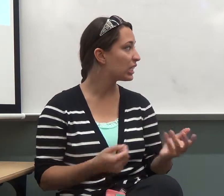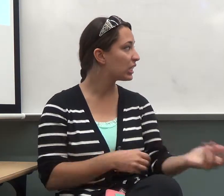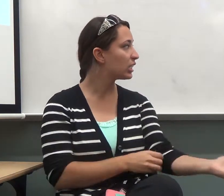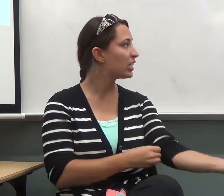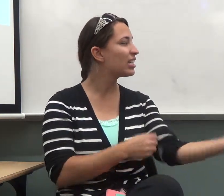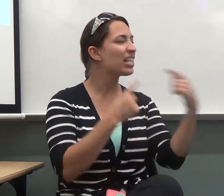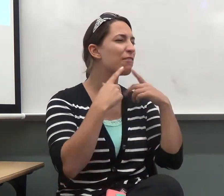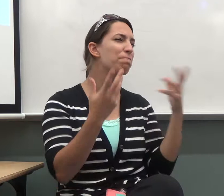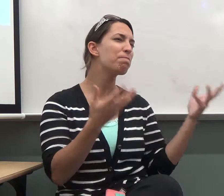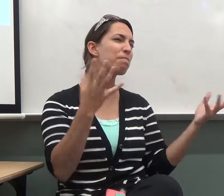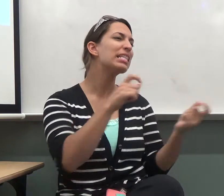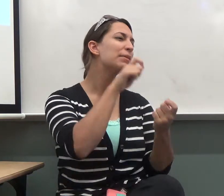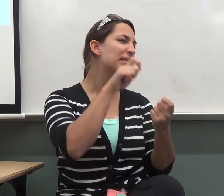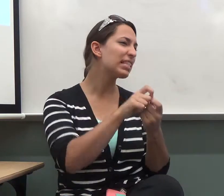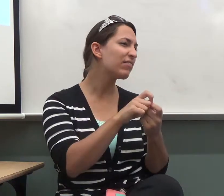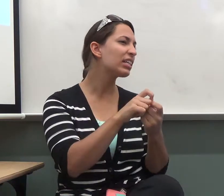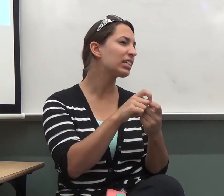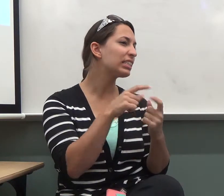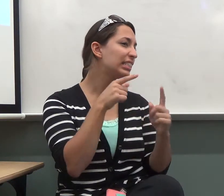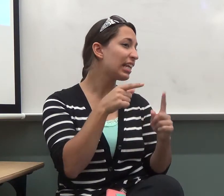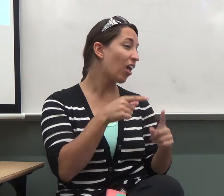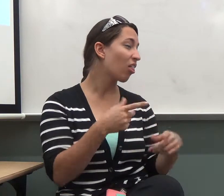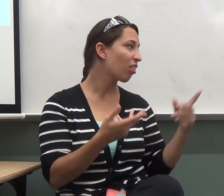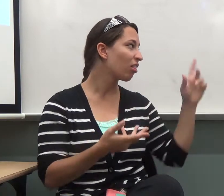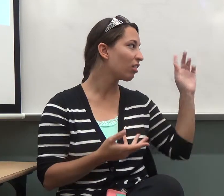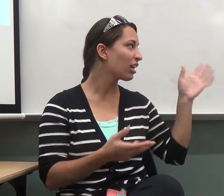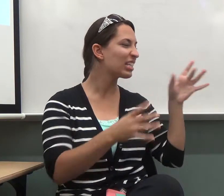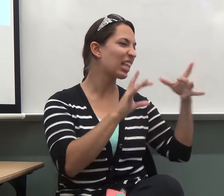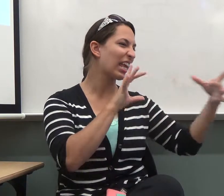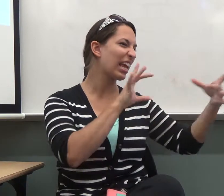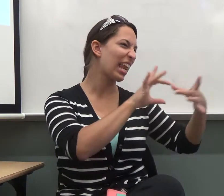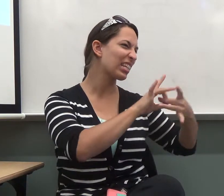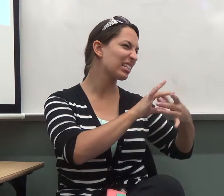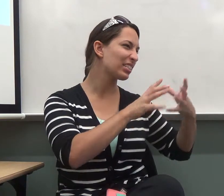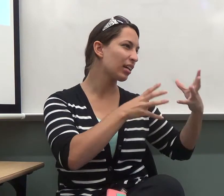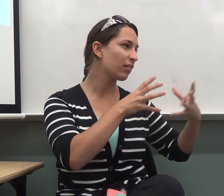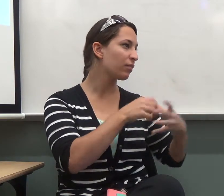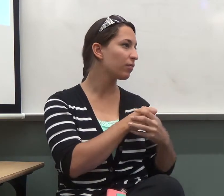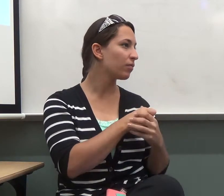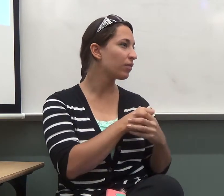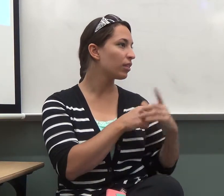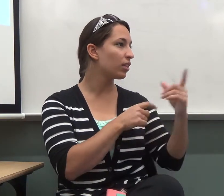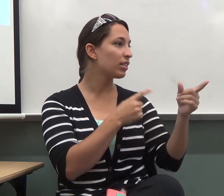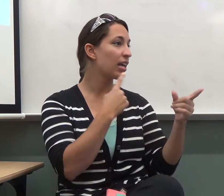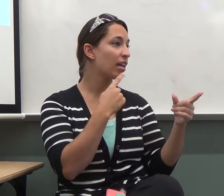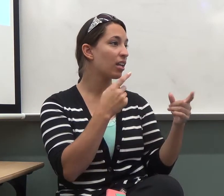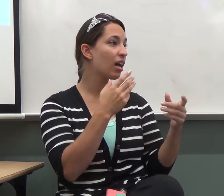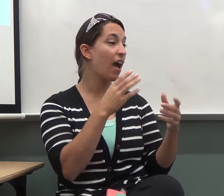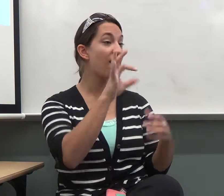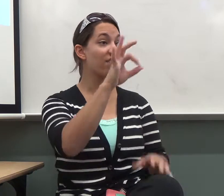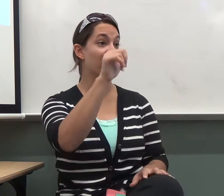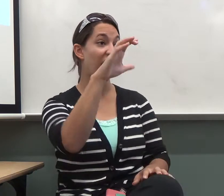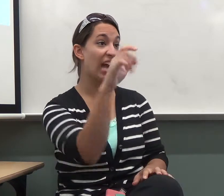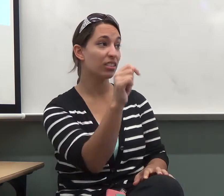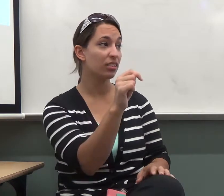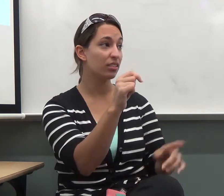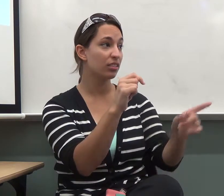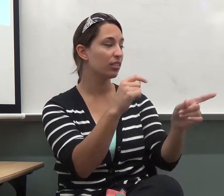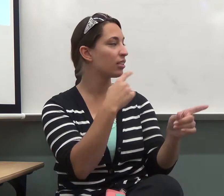Statistics, or why don't we even say this? We'll add one more in there. We're gonna write. Something a fact. How about we write